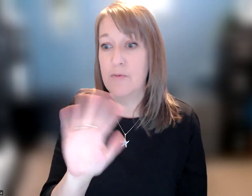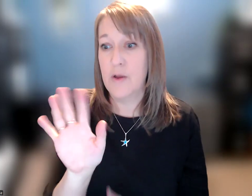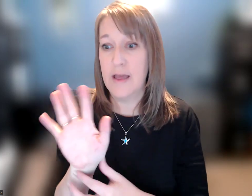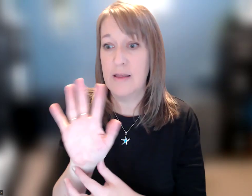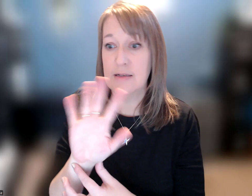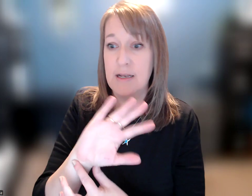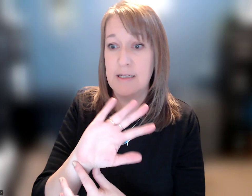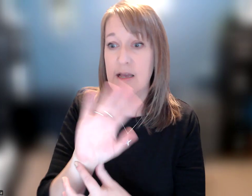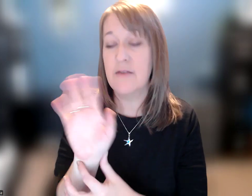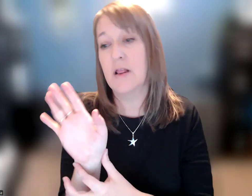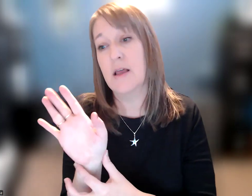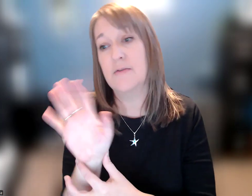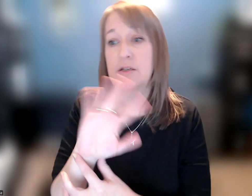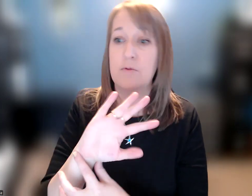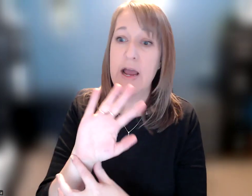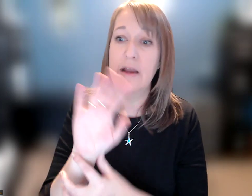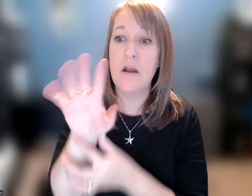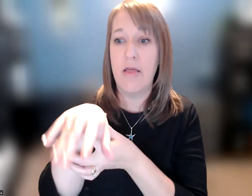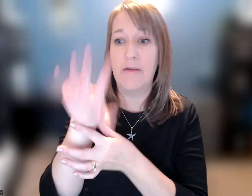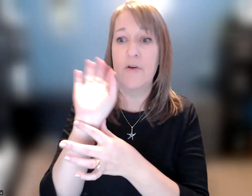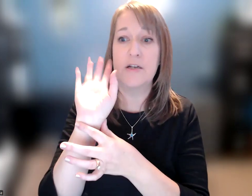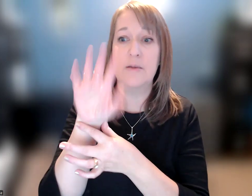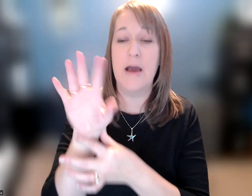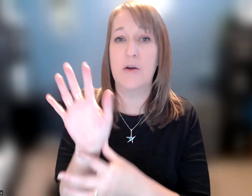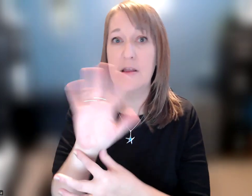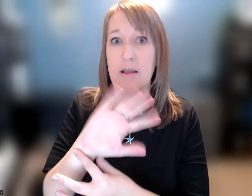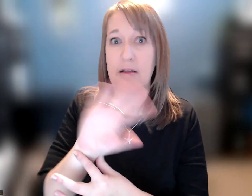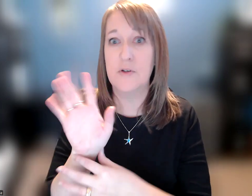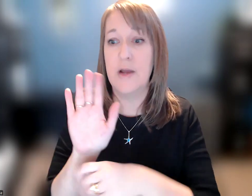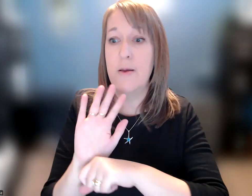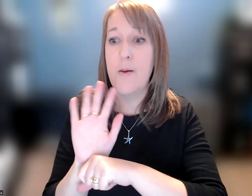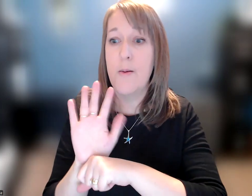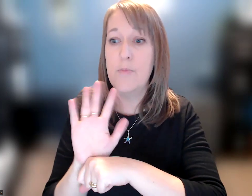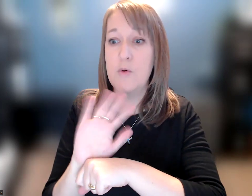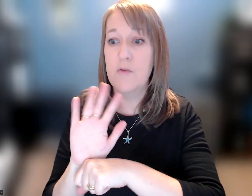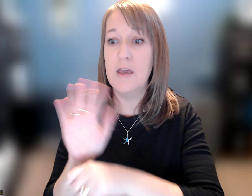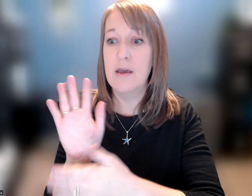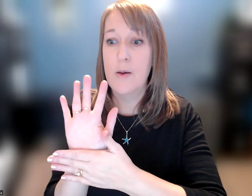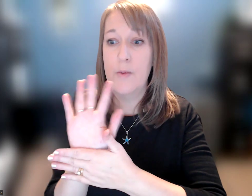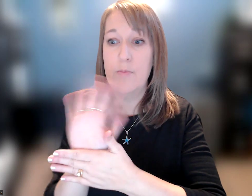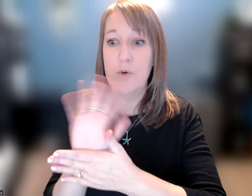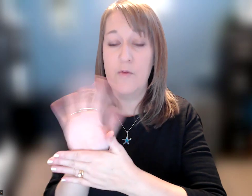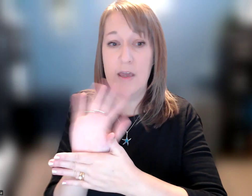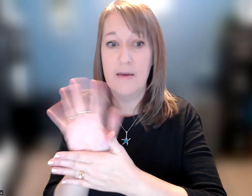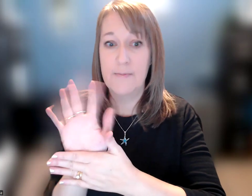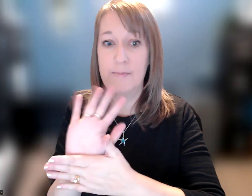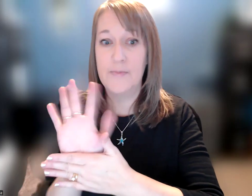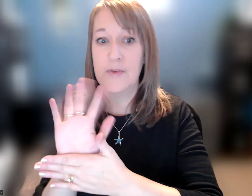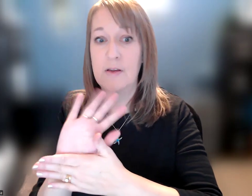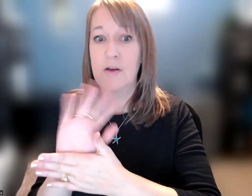forth like this. And it's kind of a left to right, not like front to back or anything, left to right. Movie, movie.